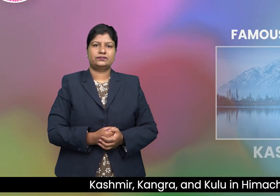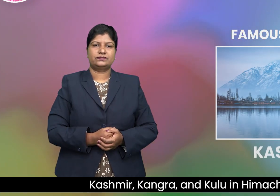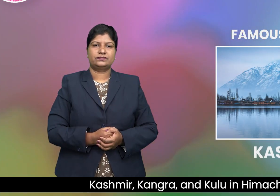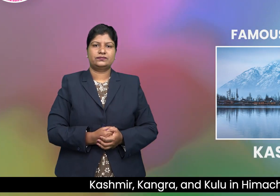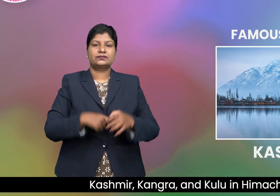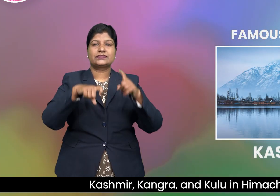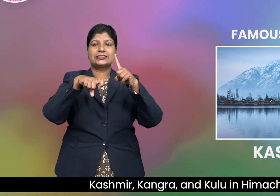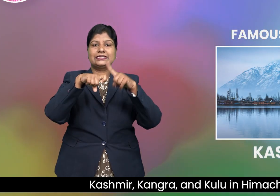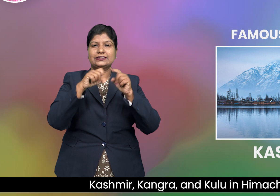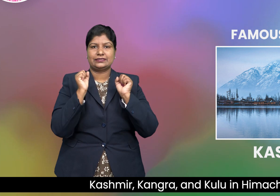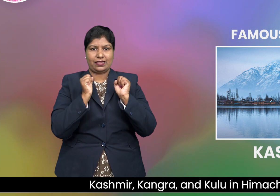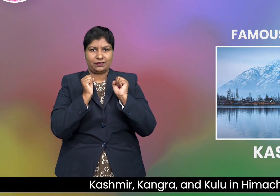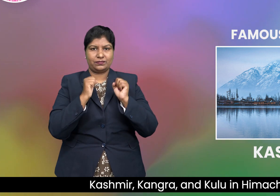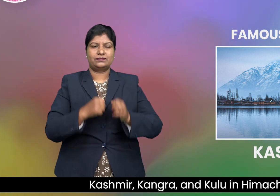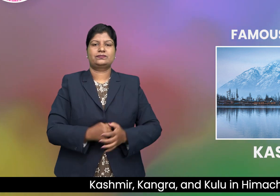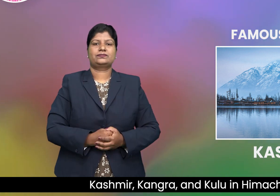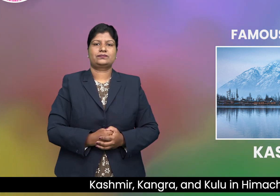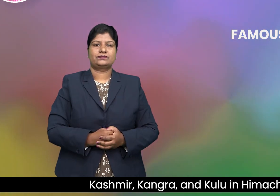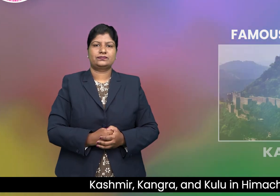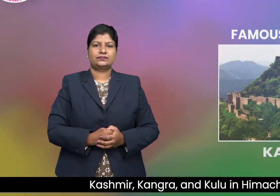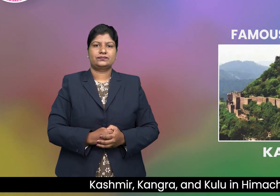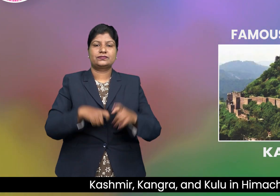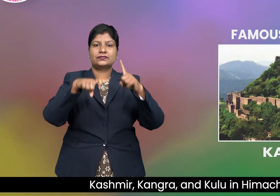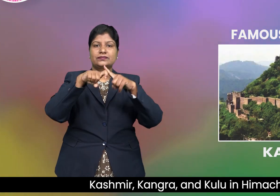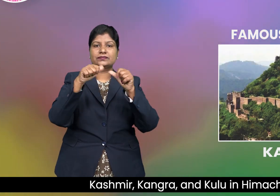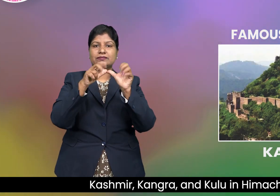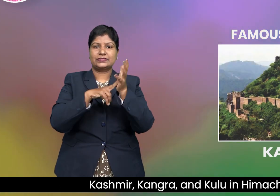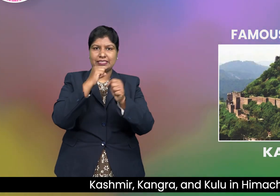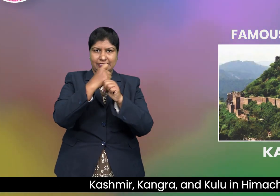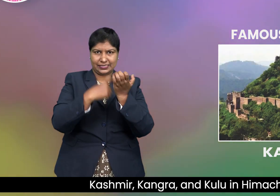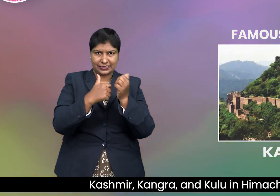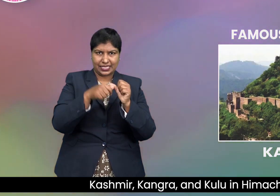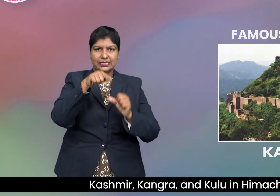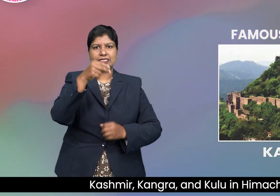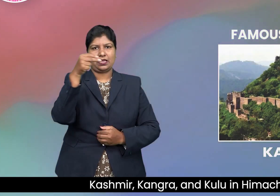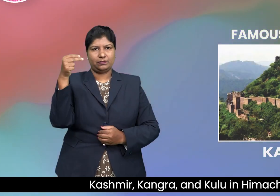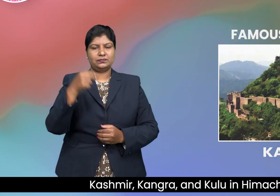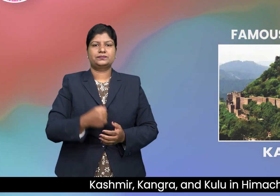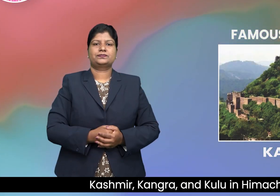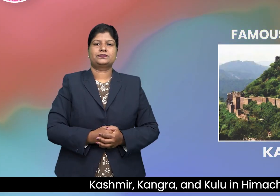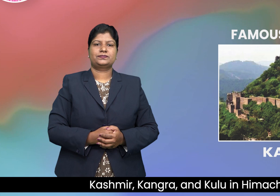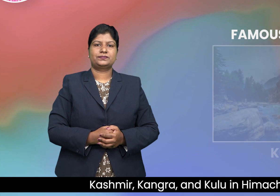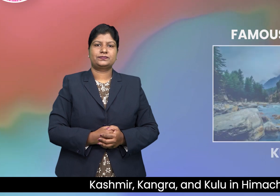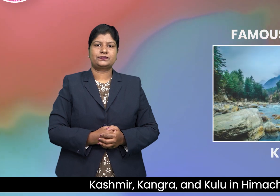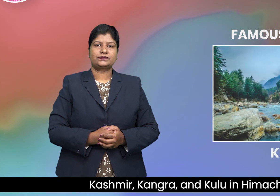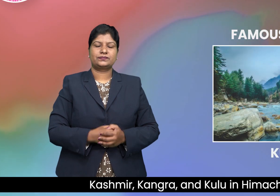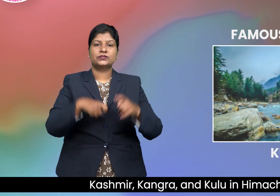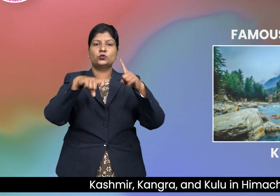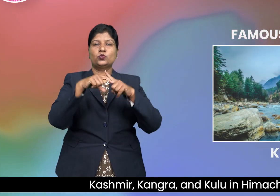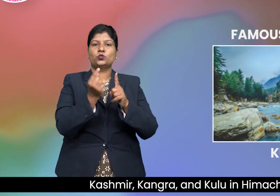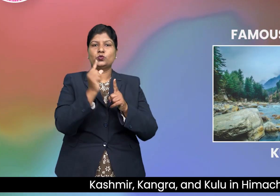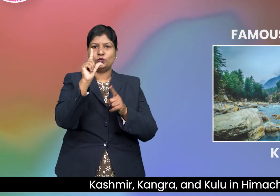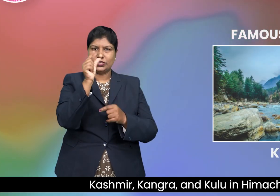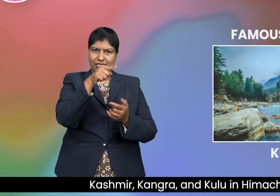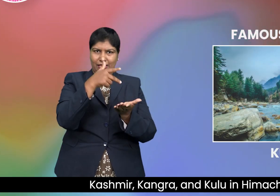Kashmir Kashmir Kangra and Kulu